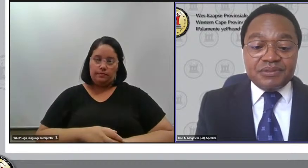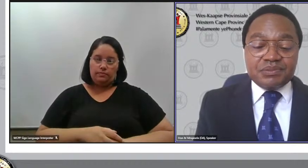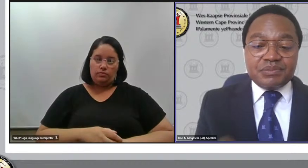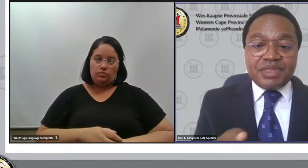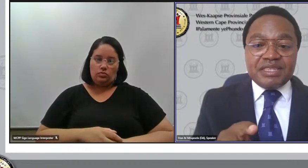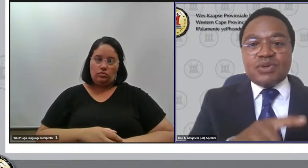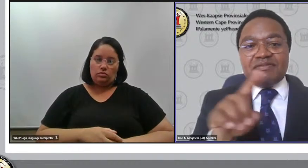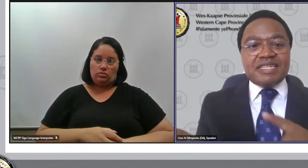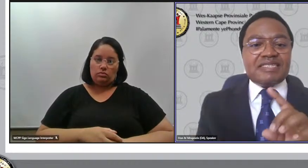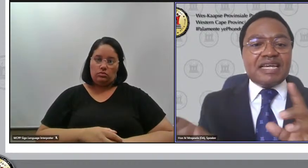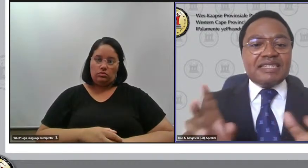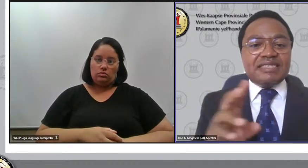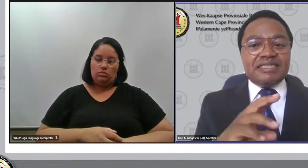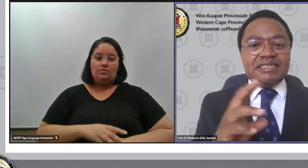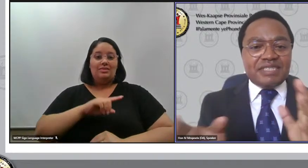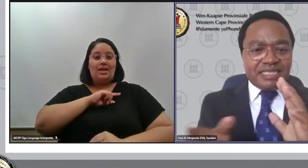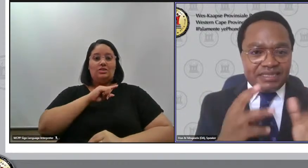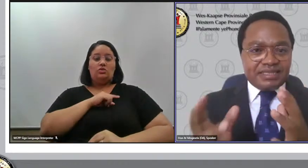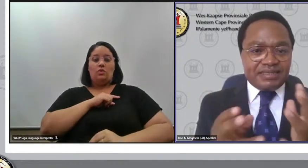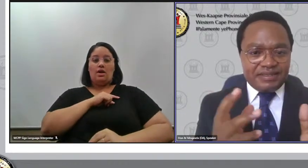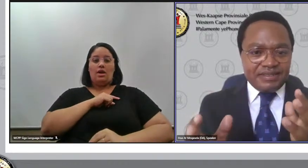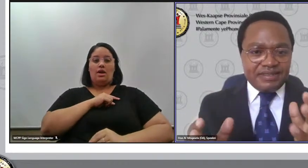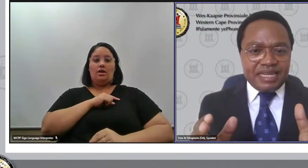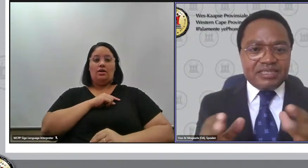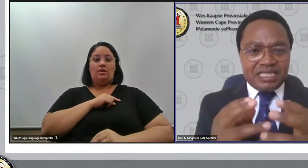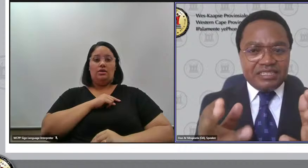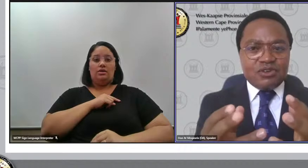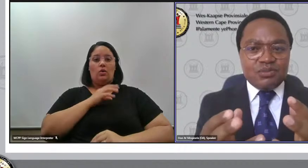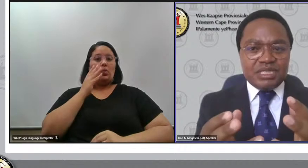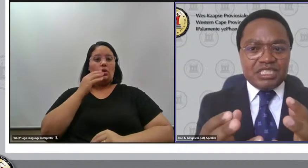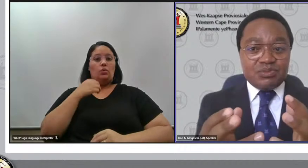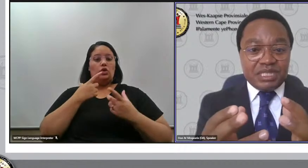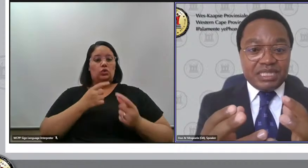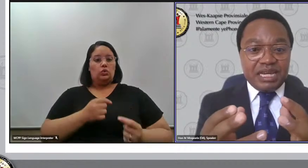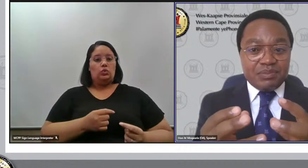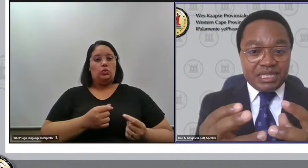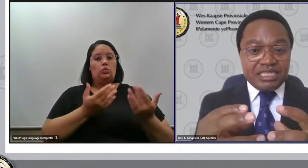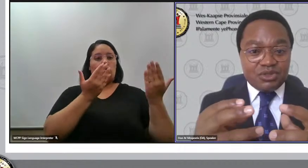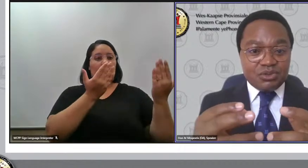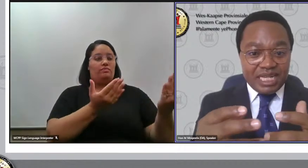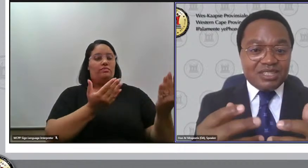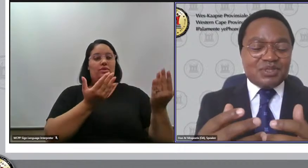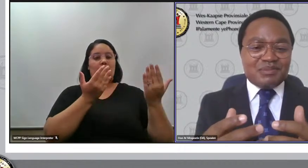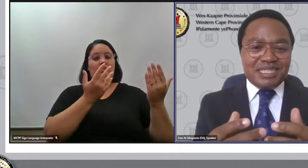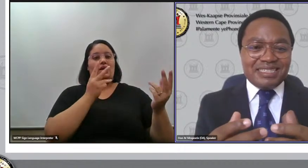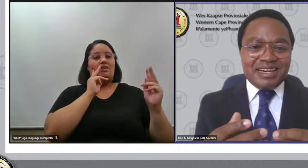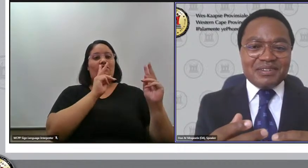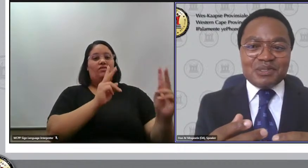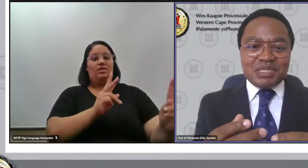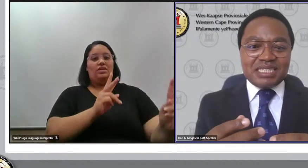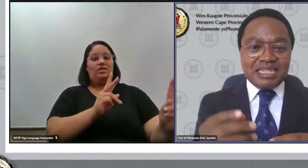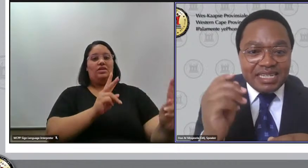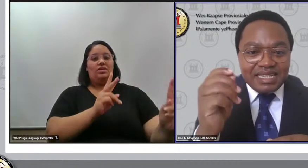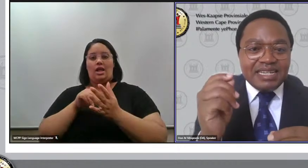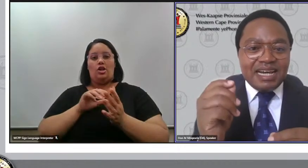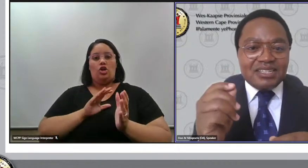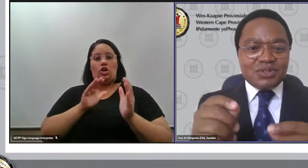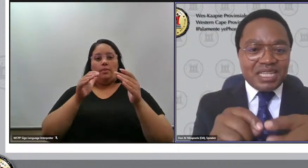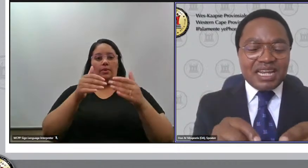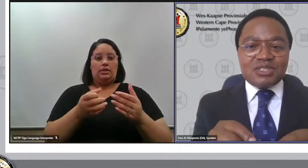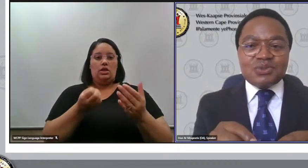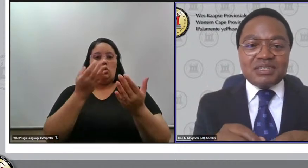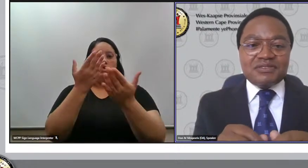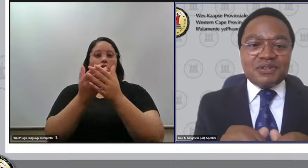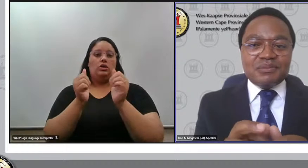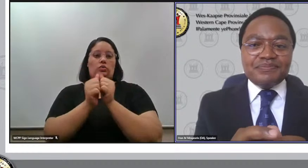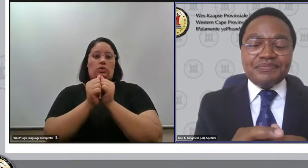So that's why even the study visits that standing committees are beginning to raise with me now as speaker. I saw